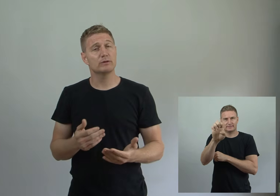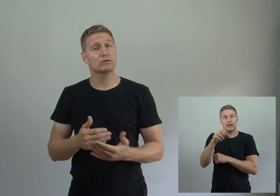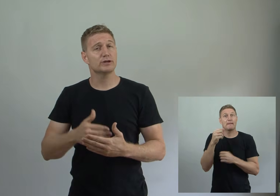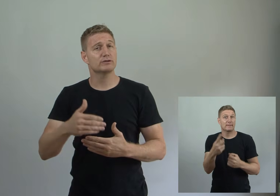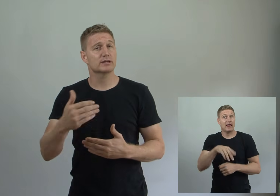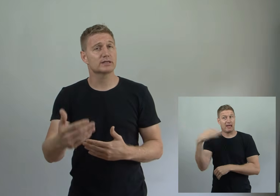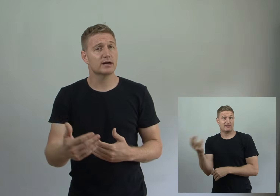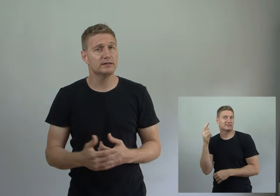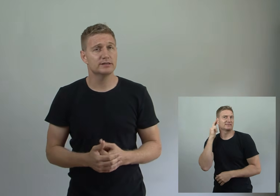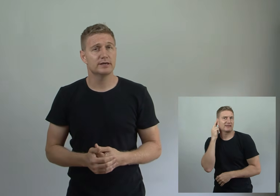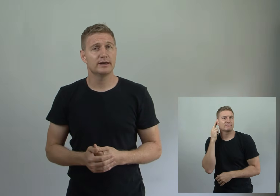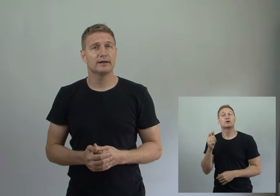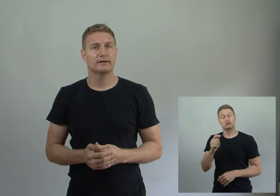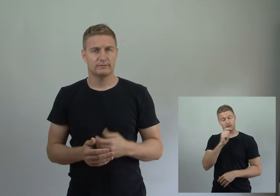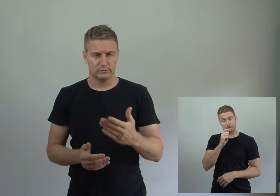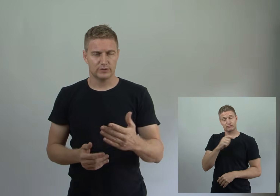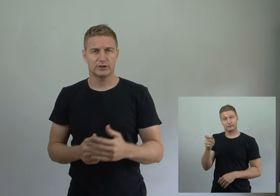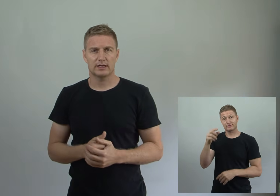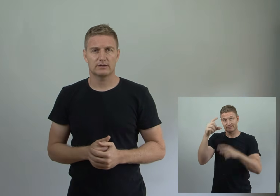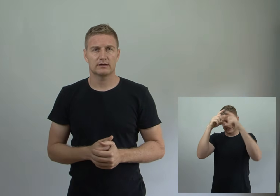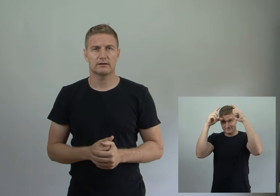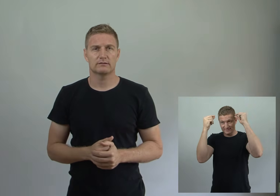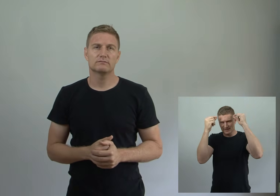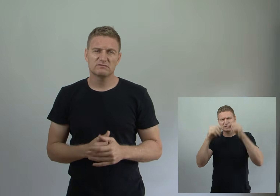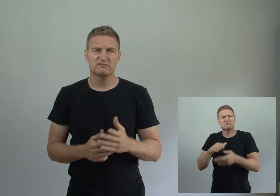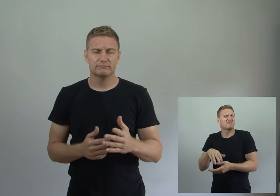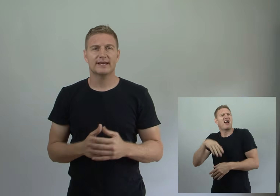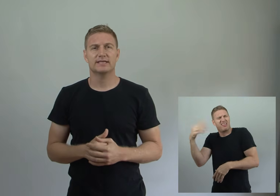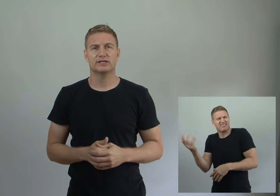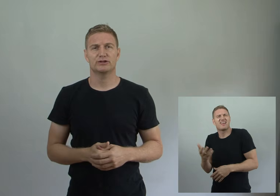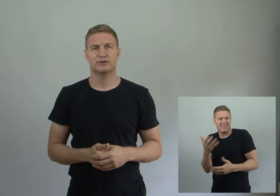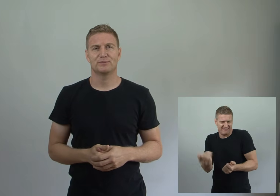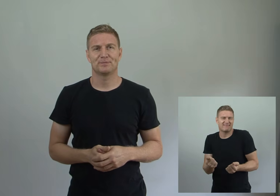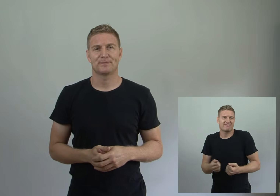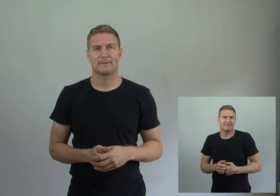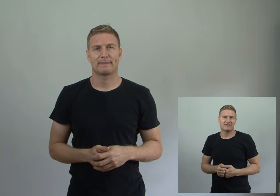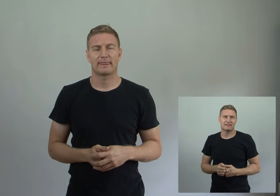people also use other signs, which you can pay attention to.